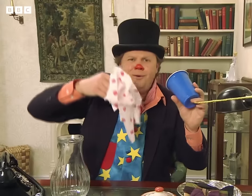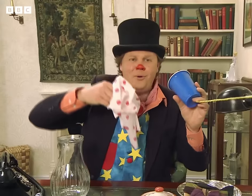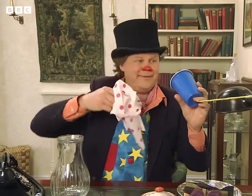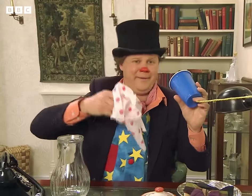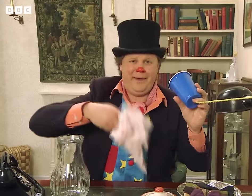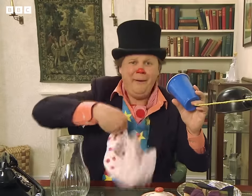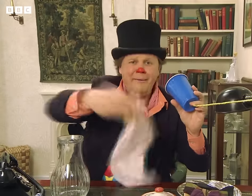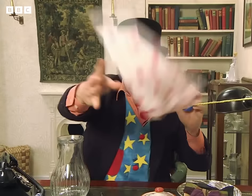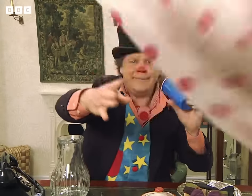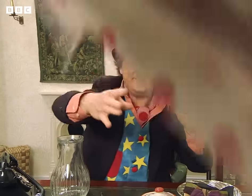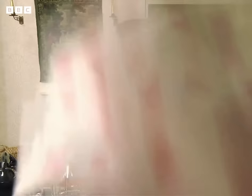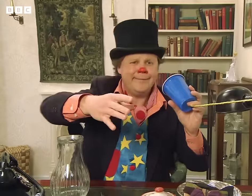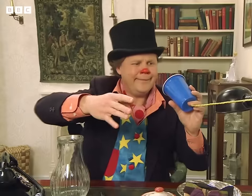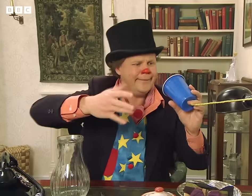What's going on? Hello.